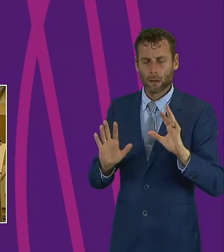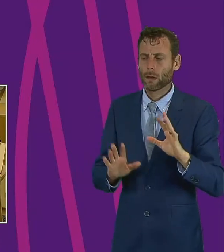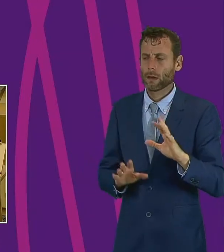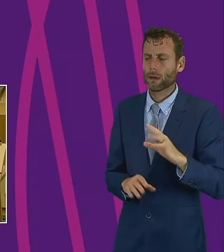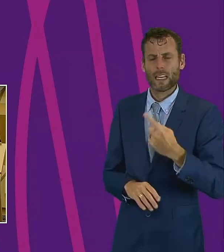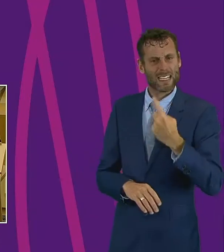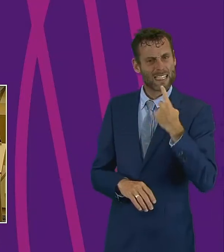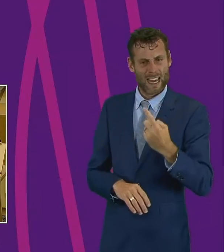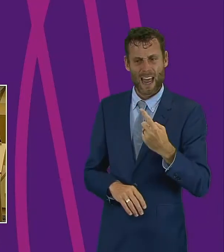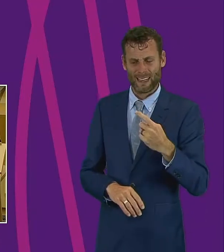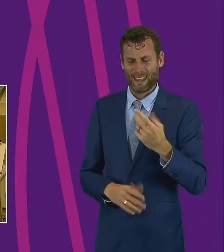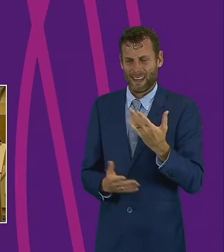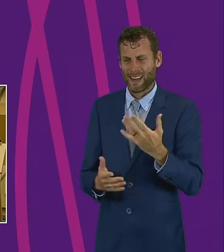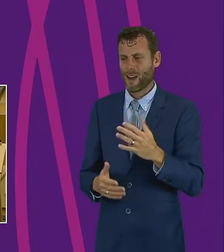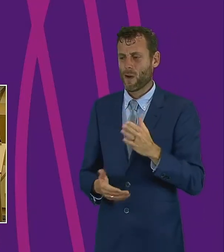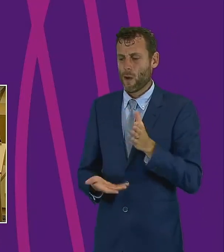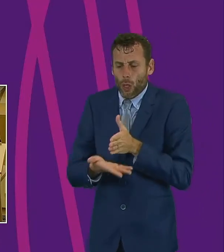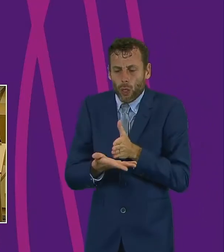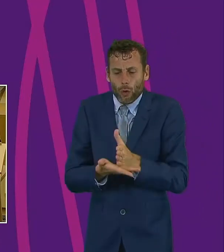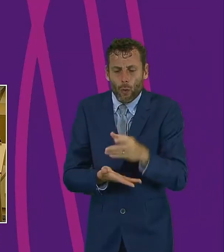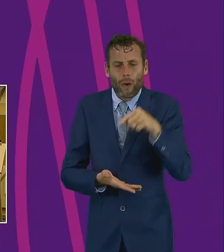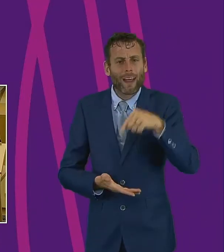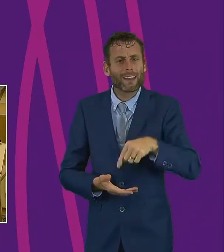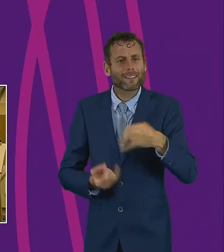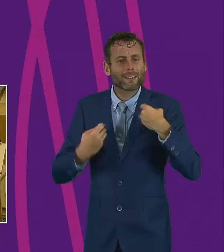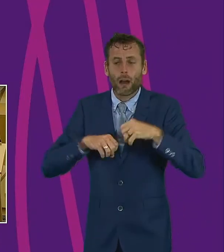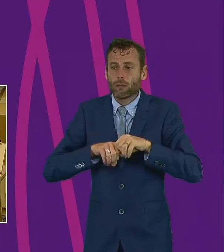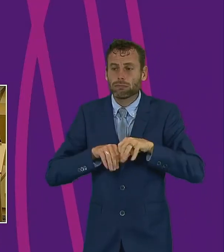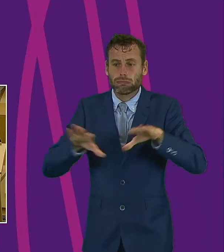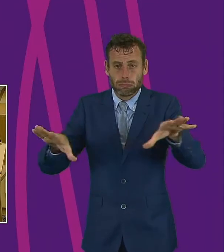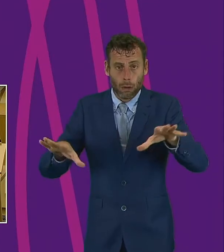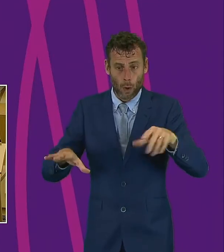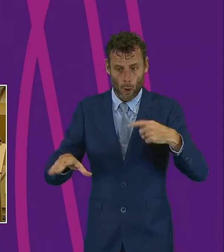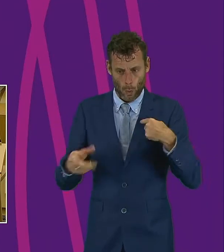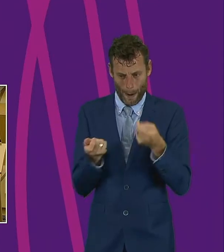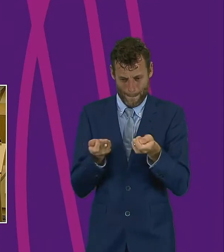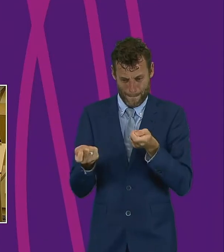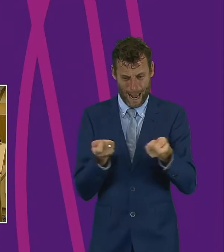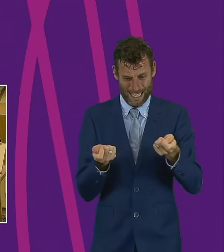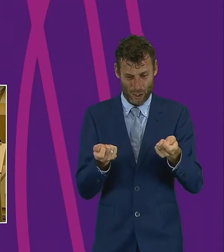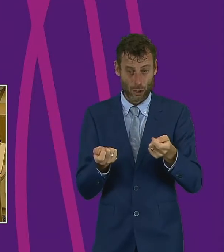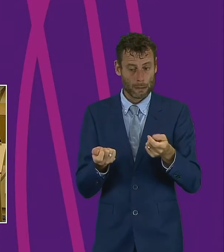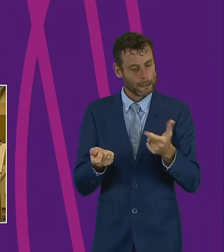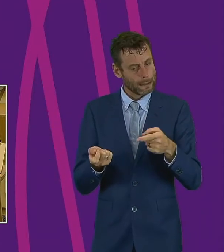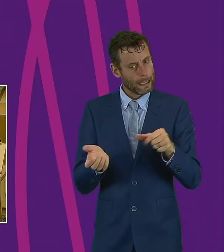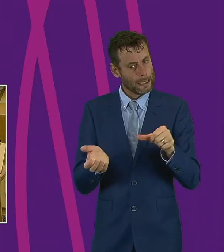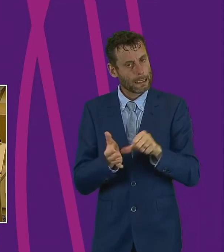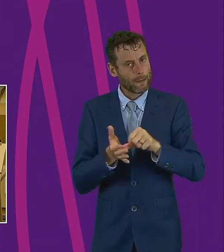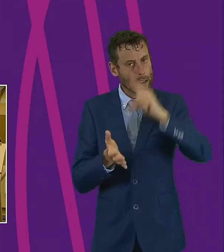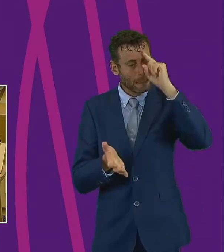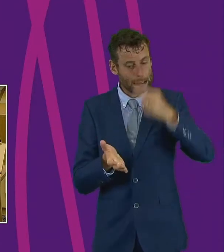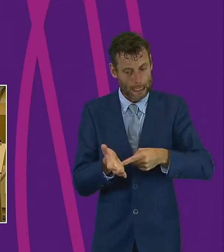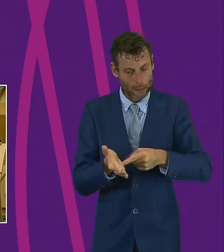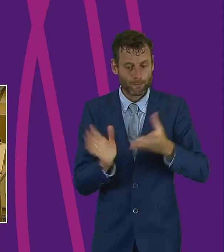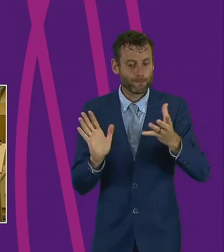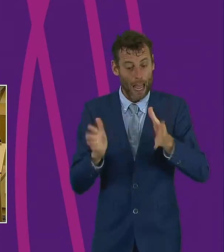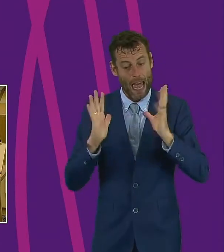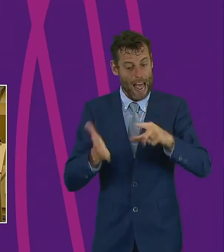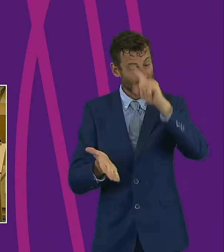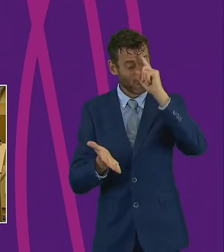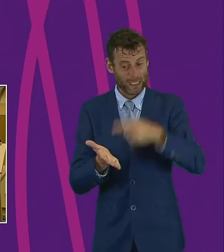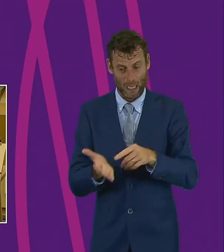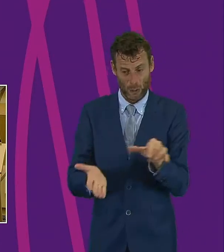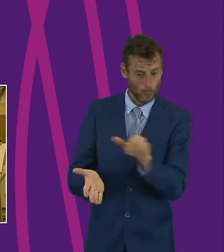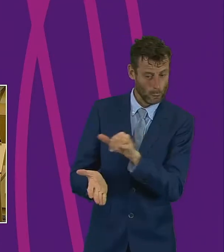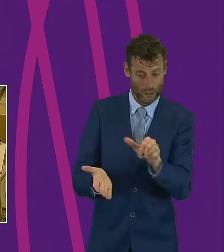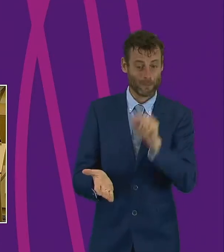the case, is that at every stage we have taken difficult decisions with the best of intentions, based on the best evidence and the best knowledge